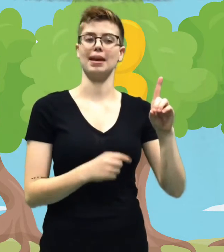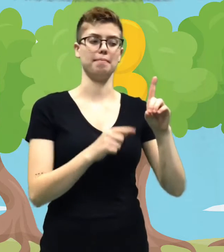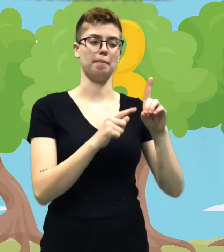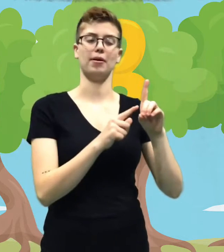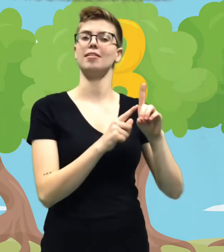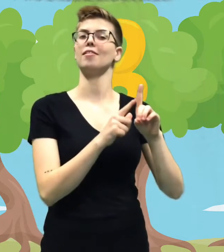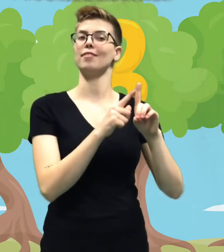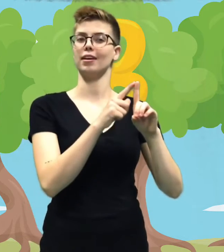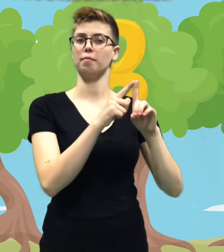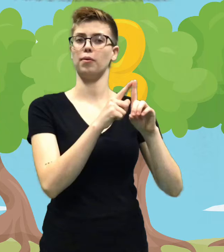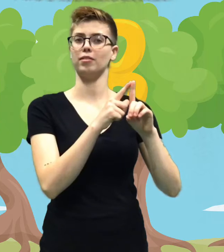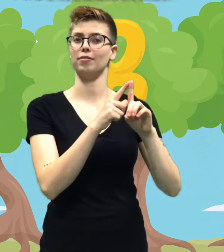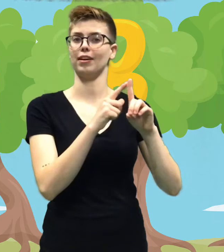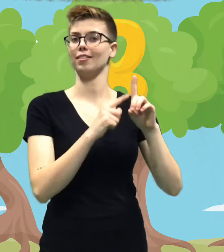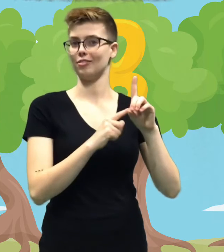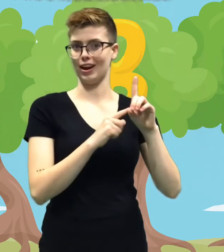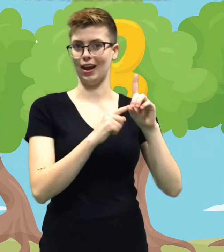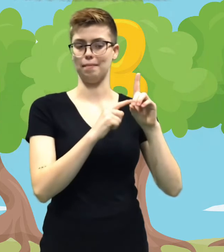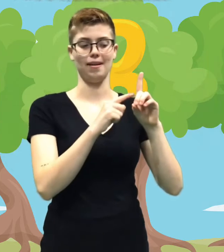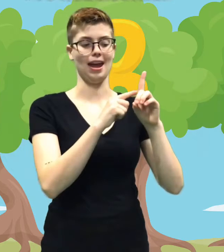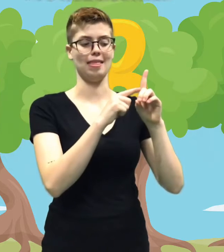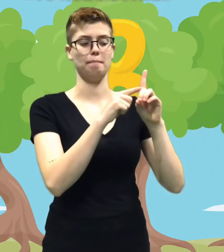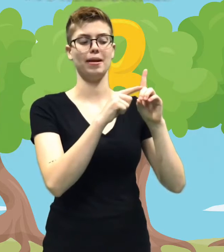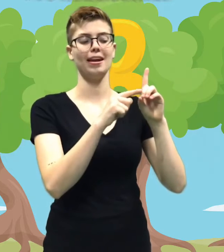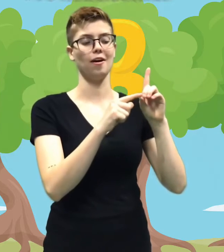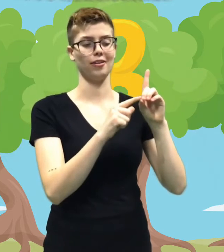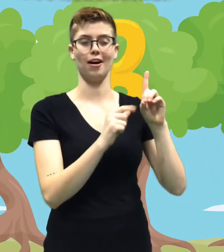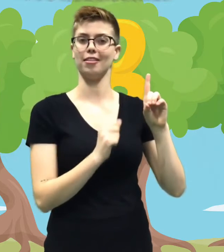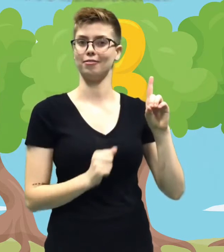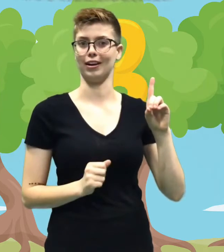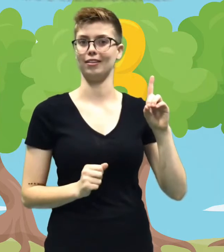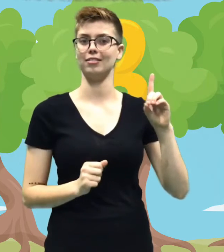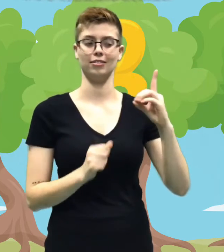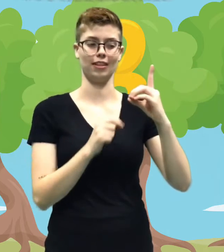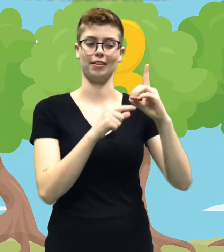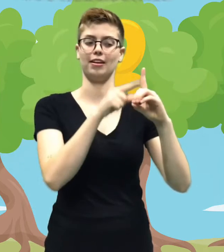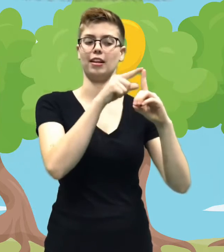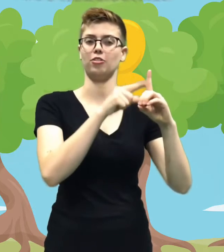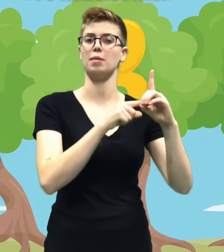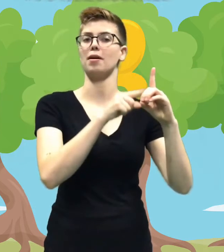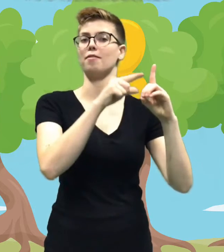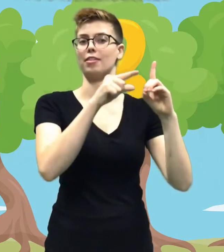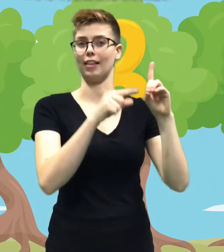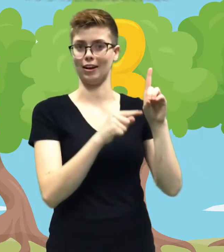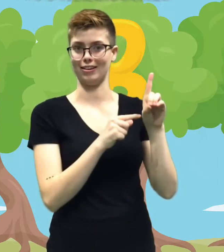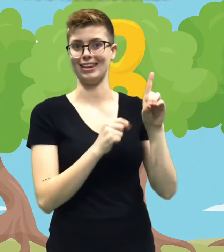by pointing your pointer finger straight up and then bending all your other fingers so that they're in the shape of the letter D.